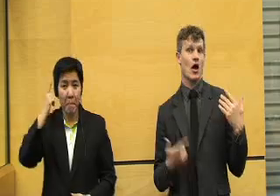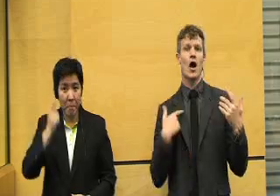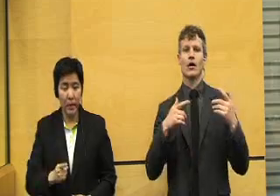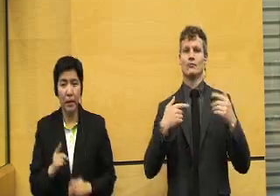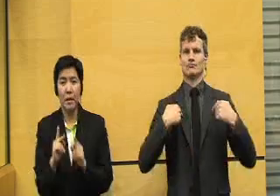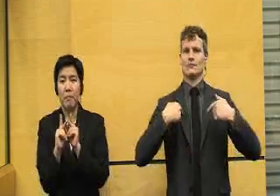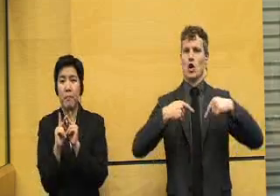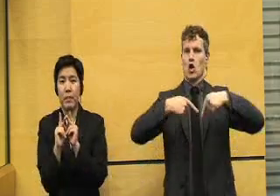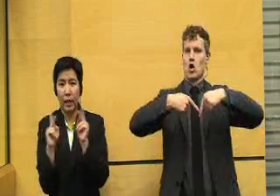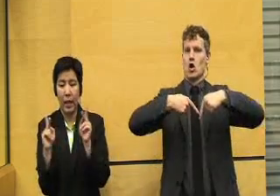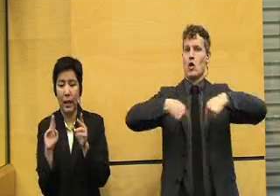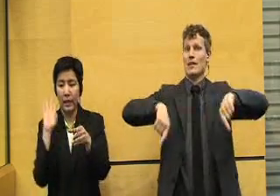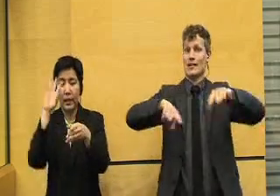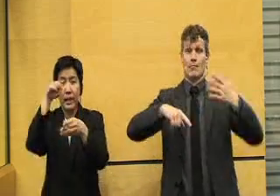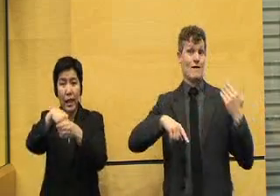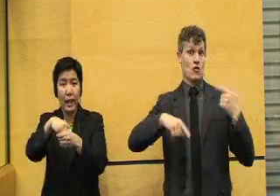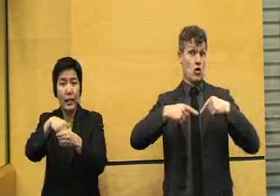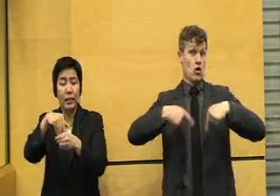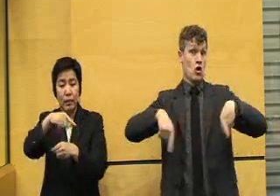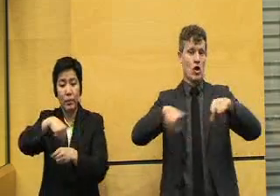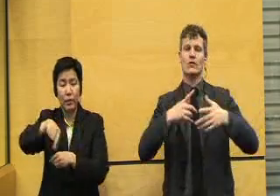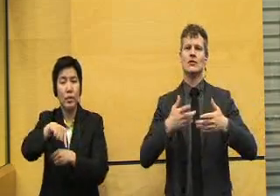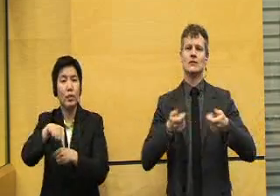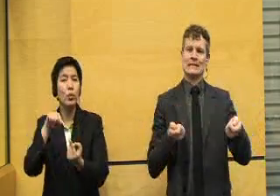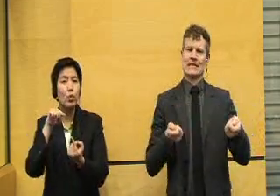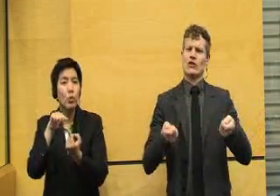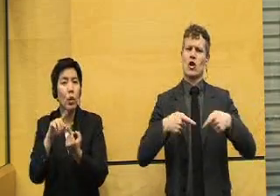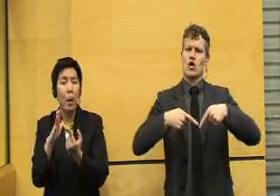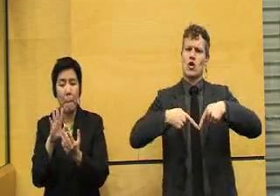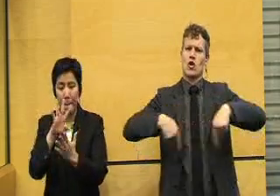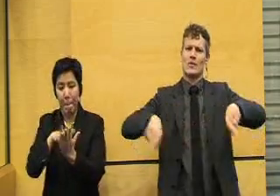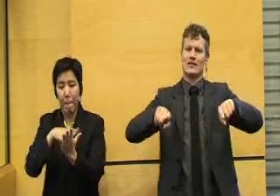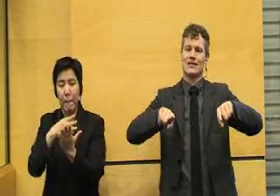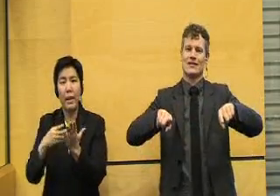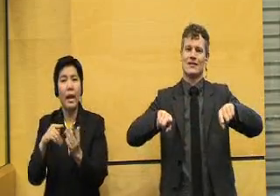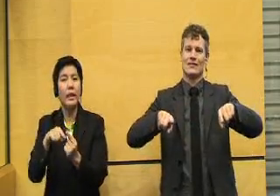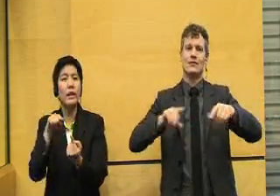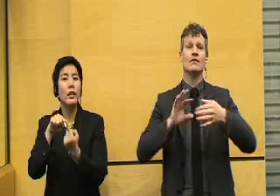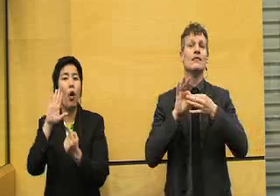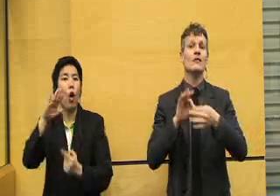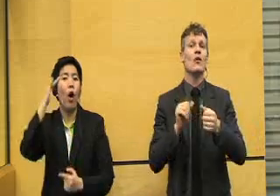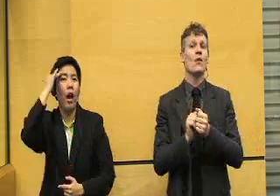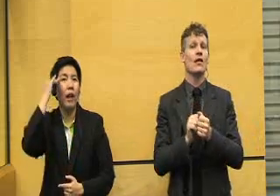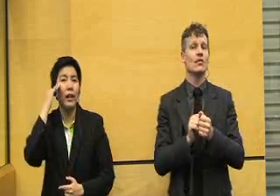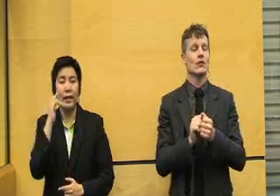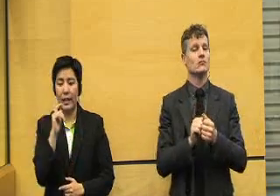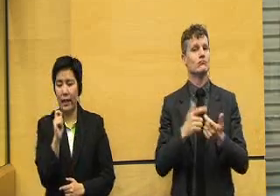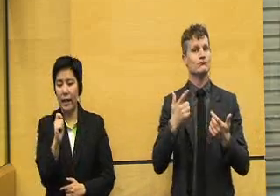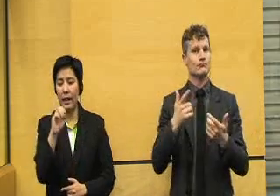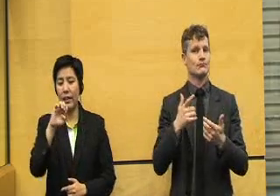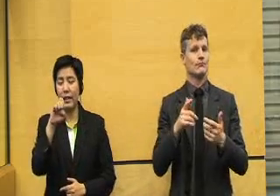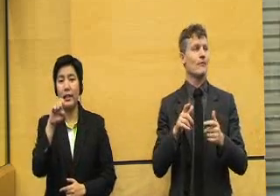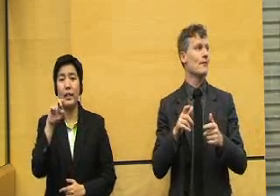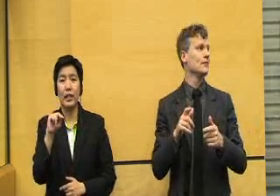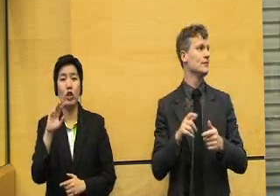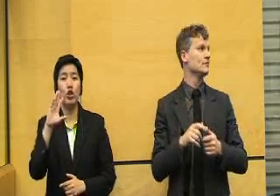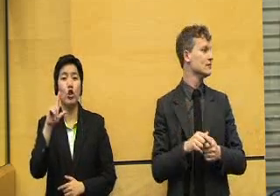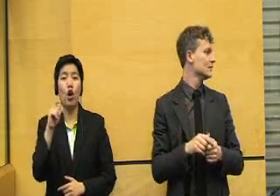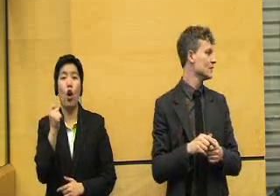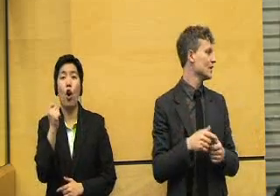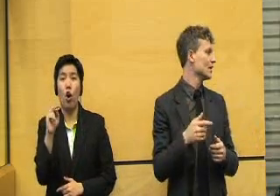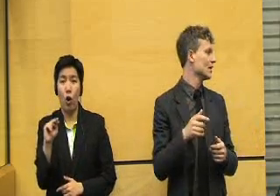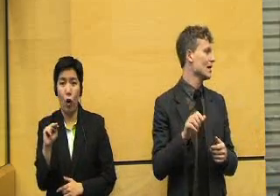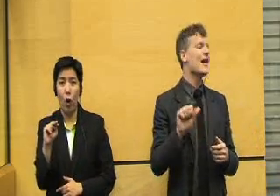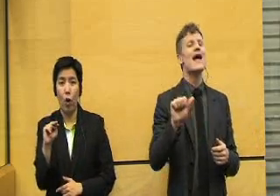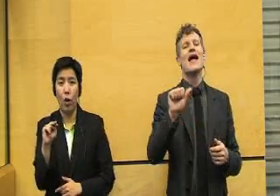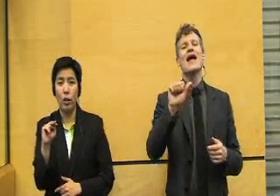Incheon strategy to implement the Asian and Pacific Decade of Persons with Disabilities to make the right